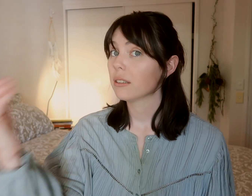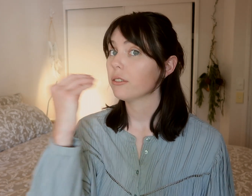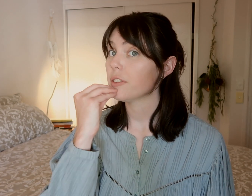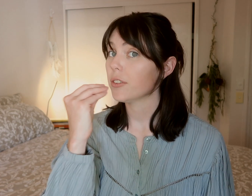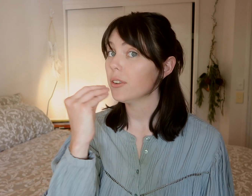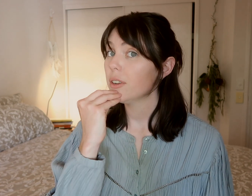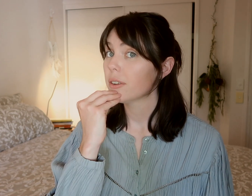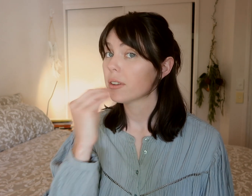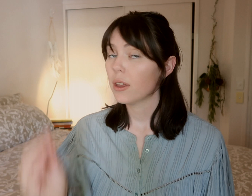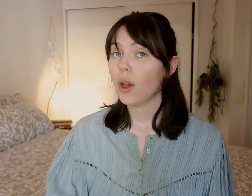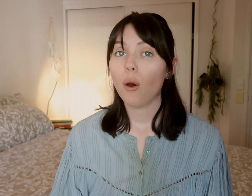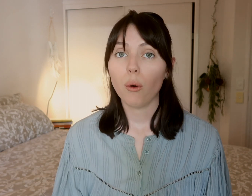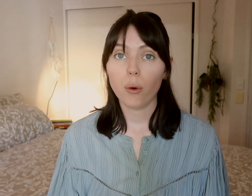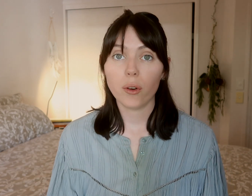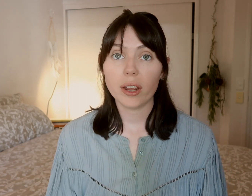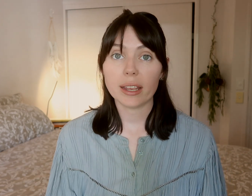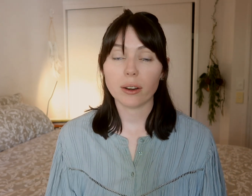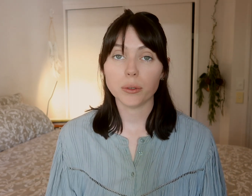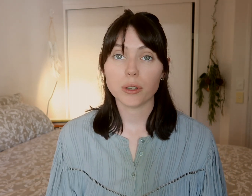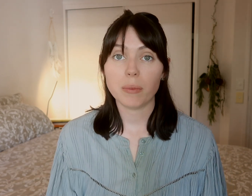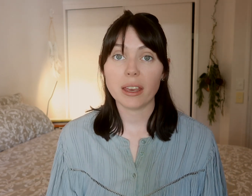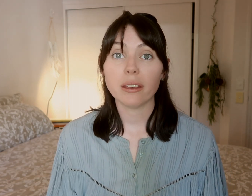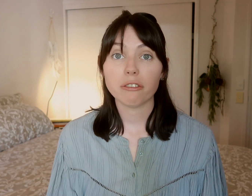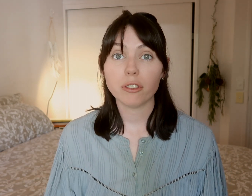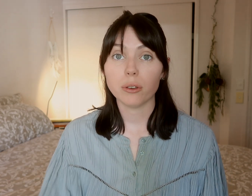food, or it can also be food.